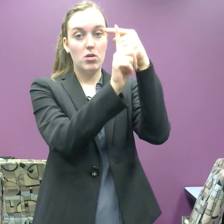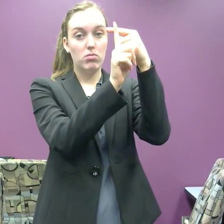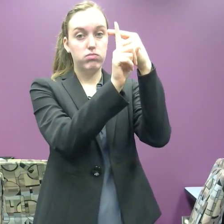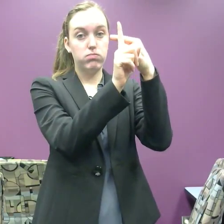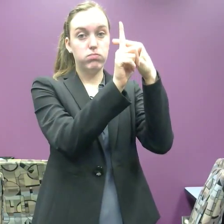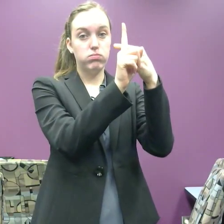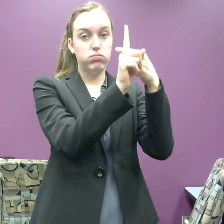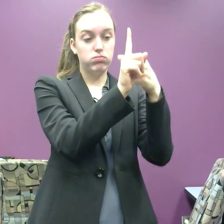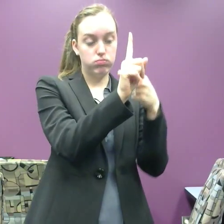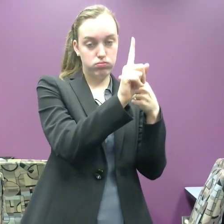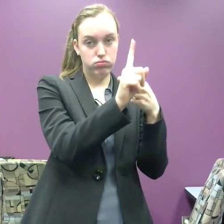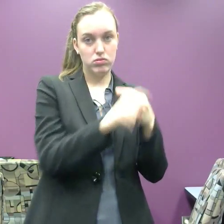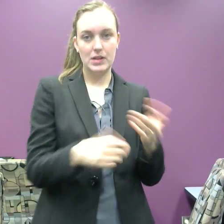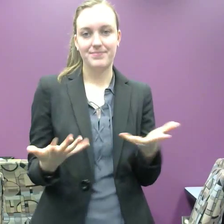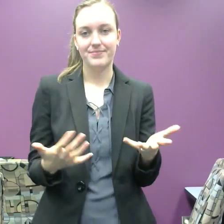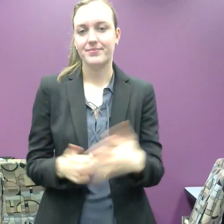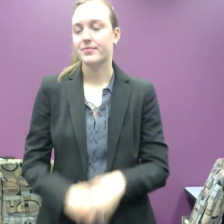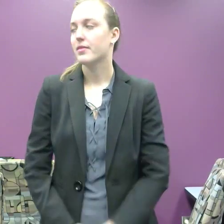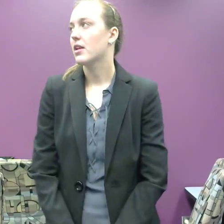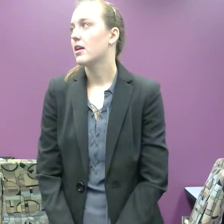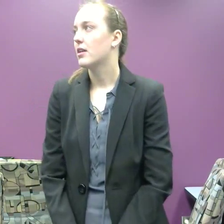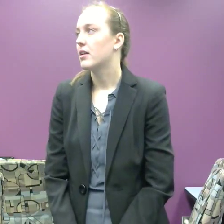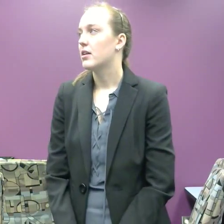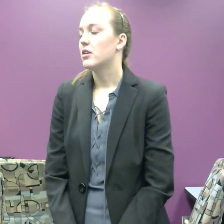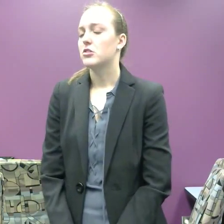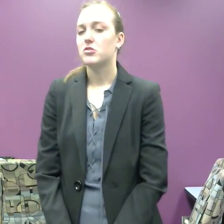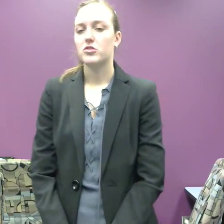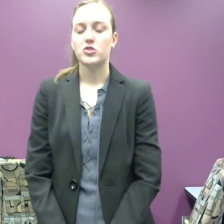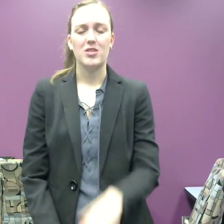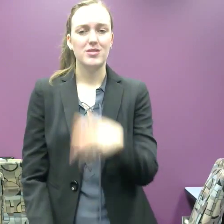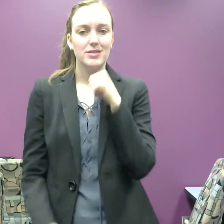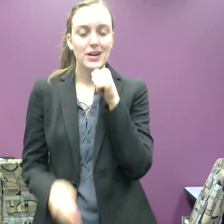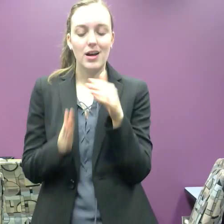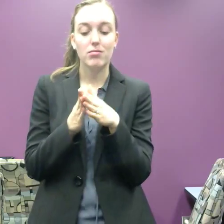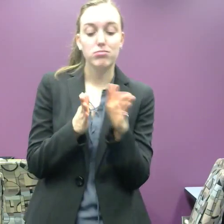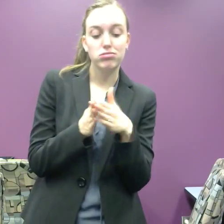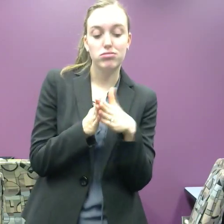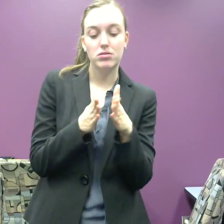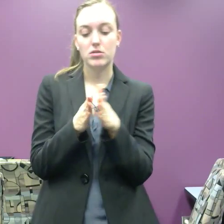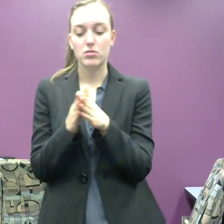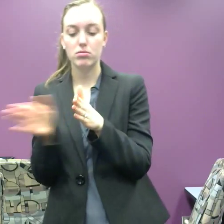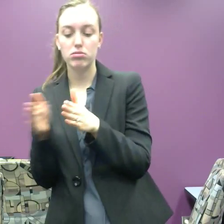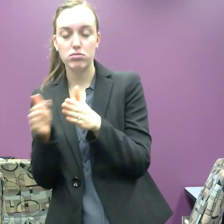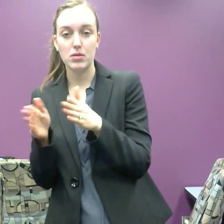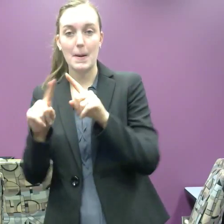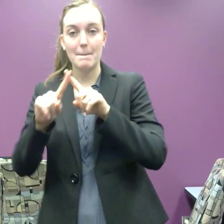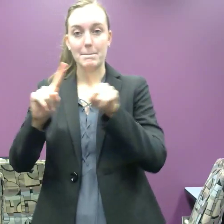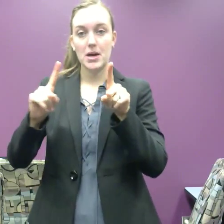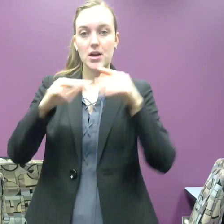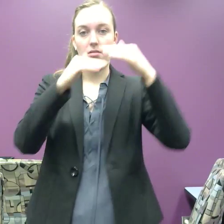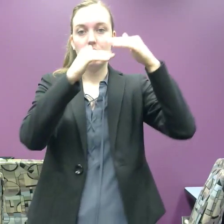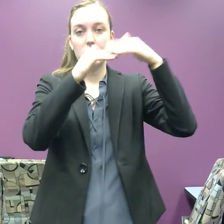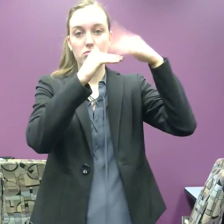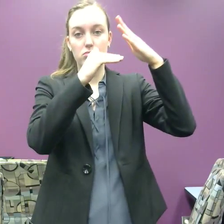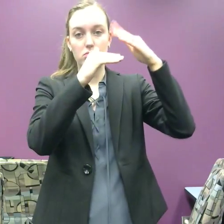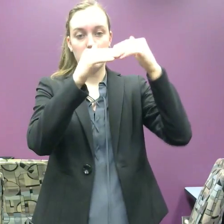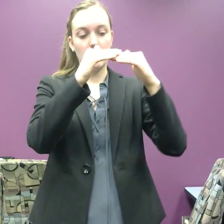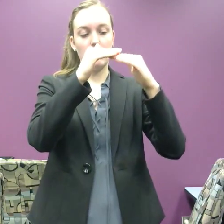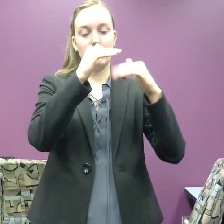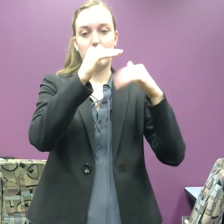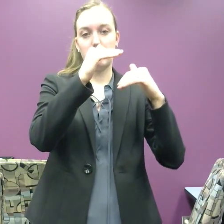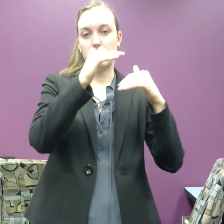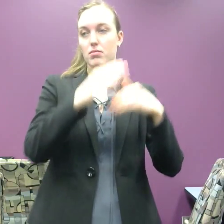numbers. So instead of right and left, the larger numbers would be above on this number line, and the smaller